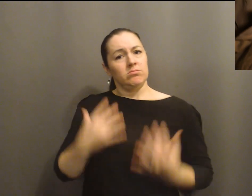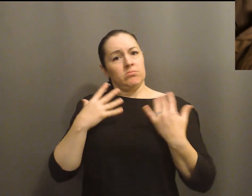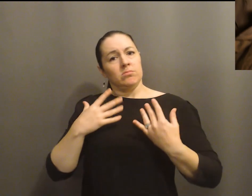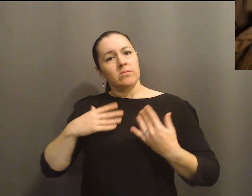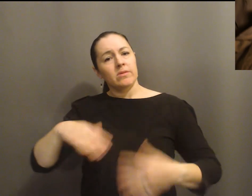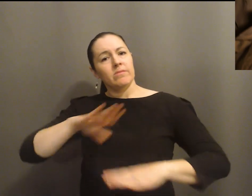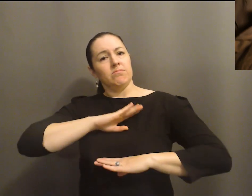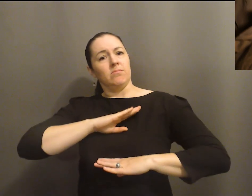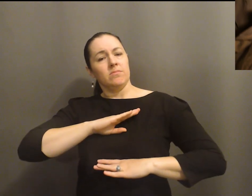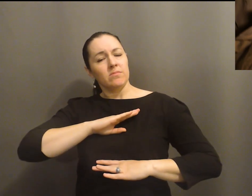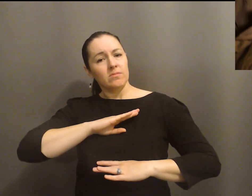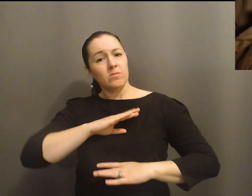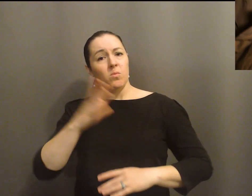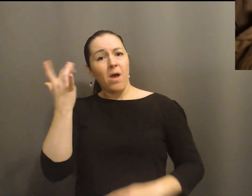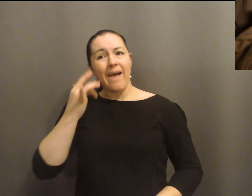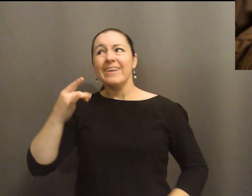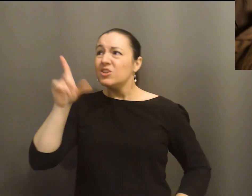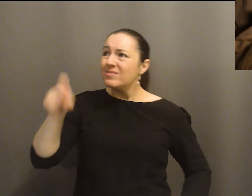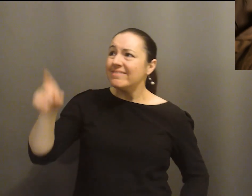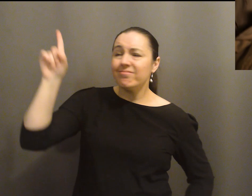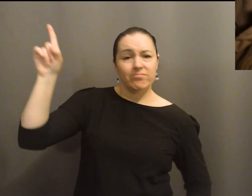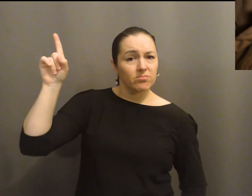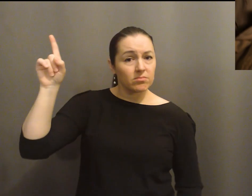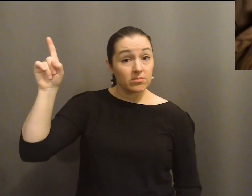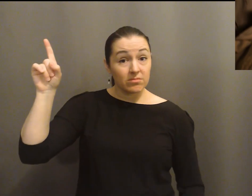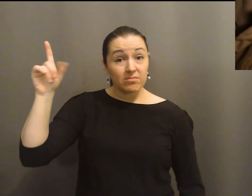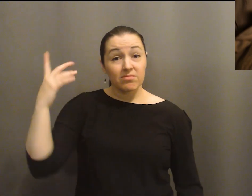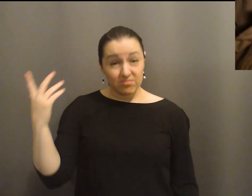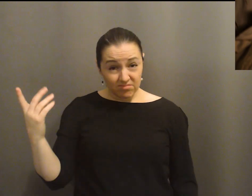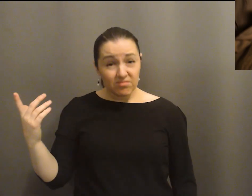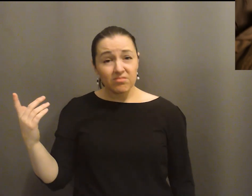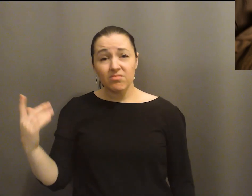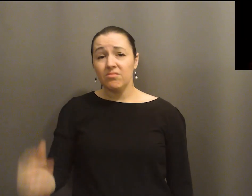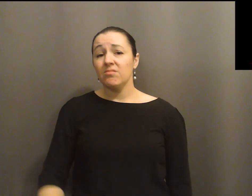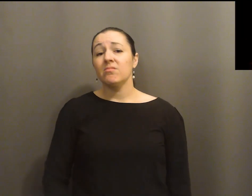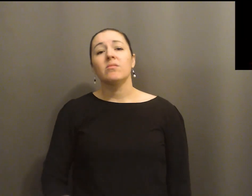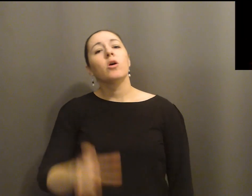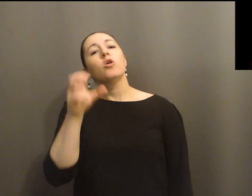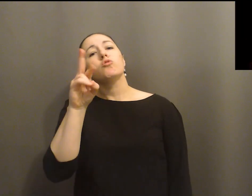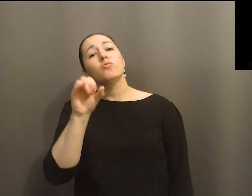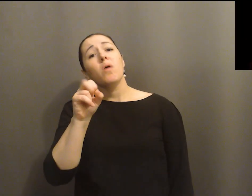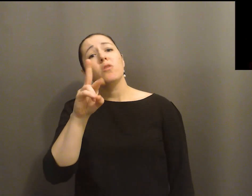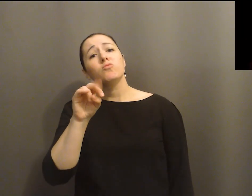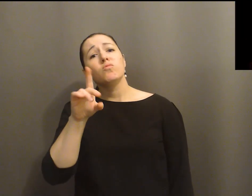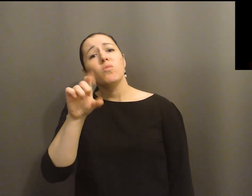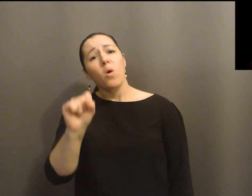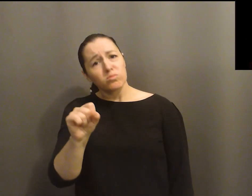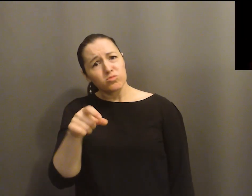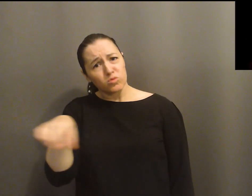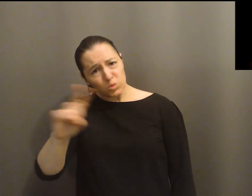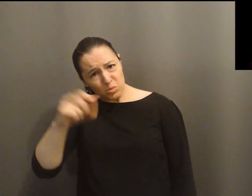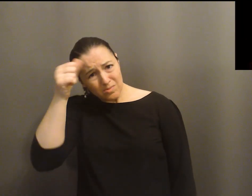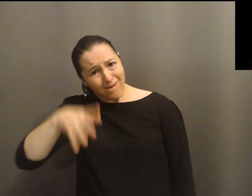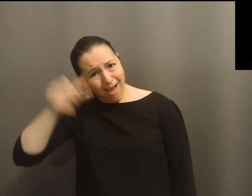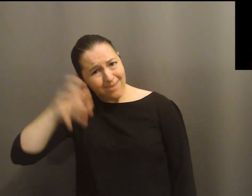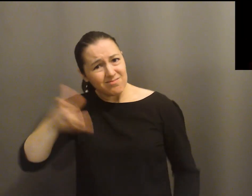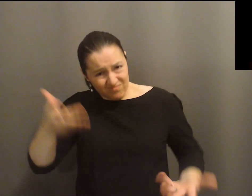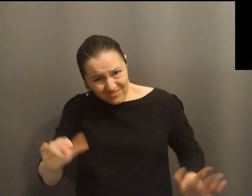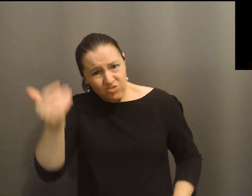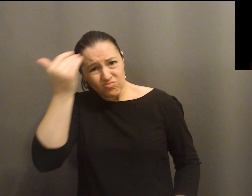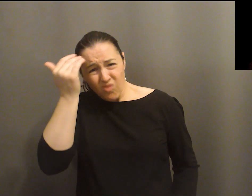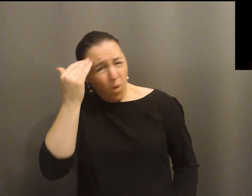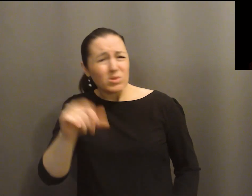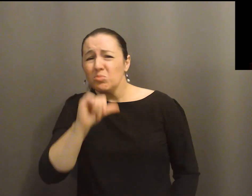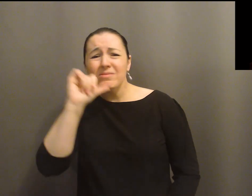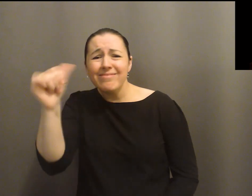you need me And so do you Those of guys at Crossroads You know this You are not